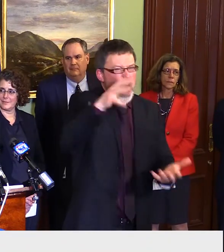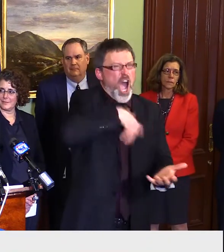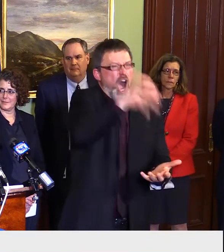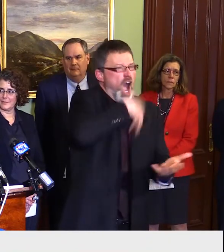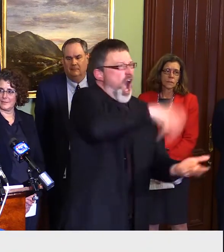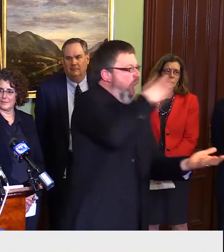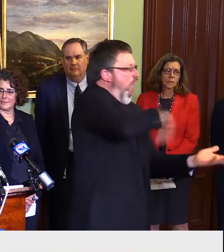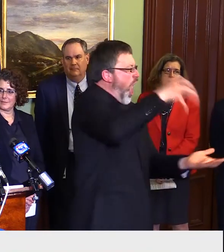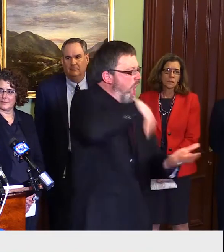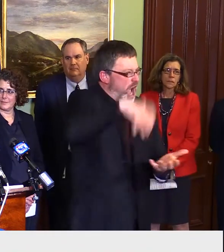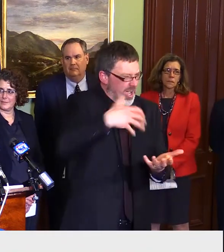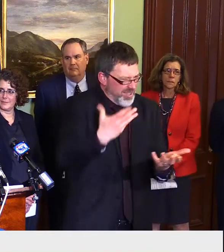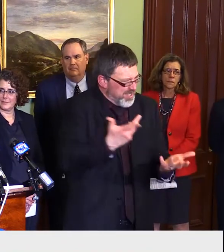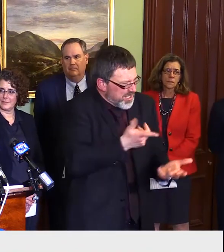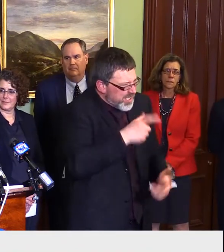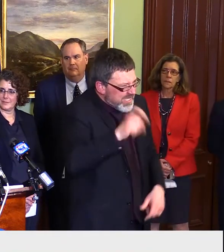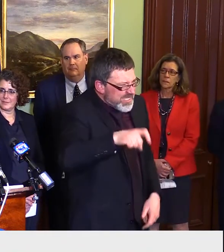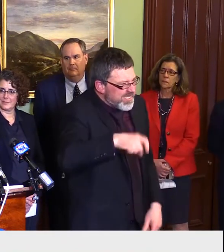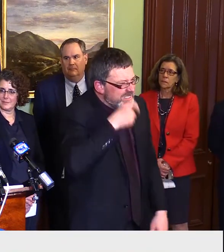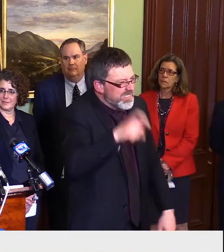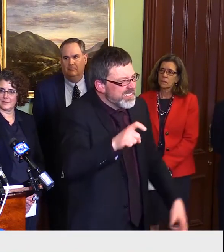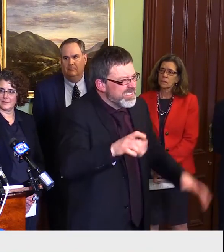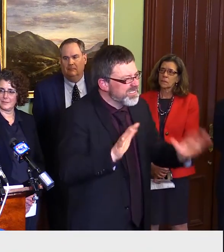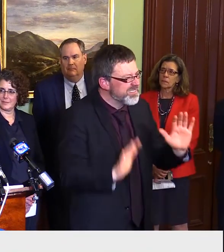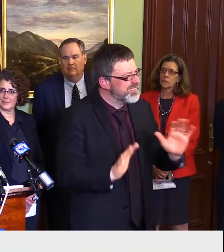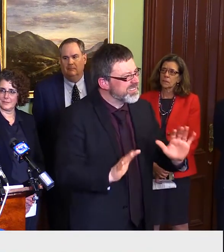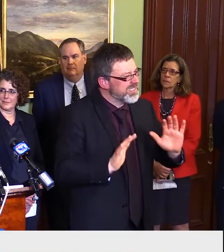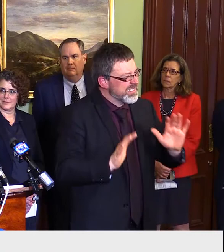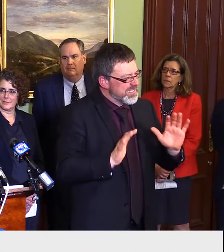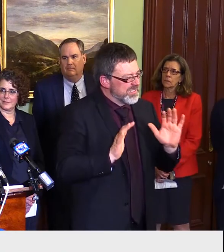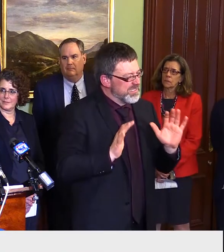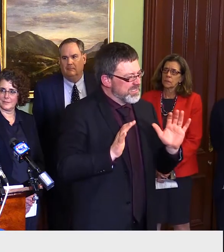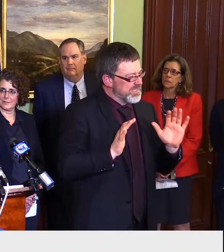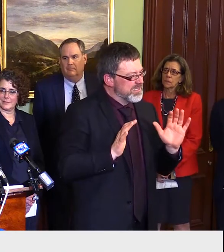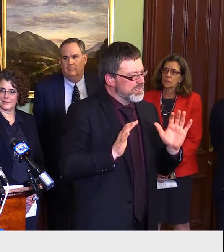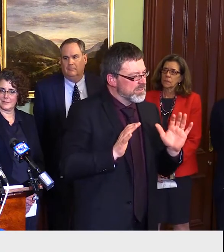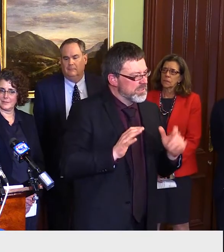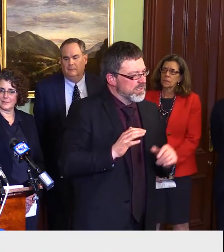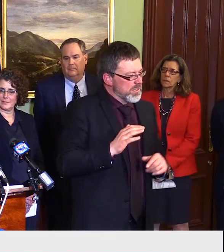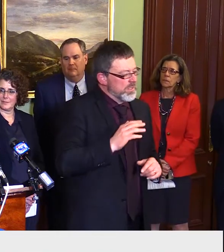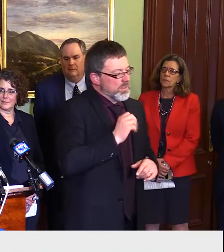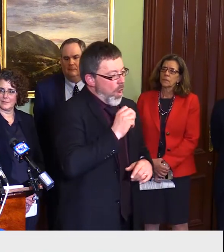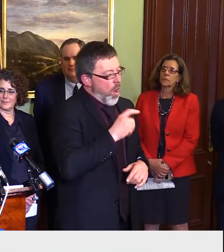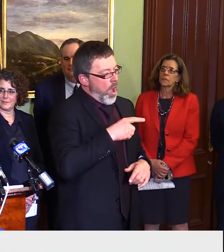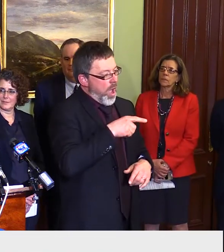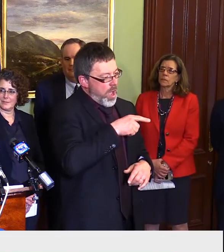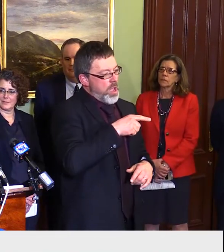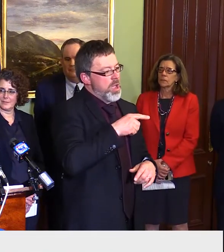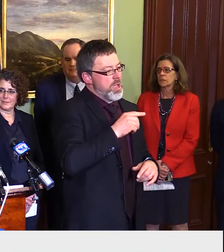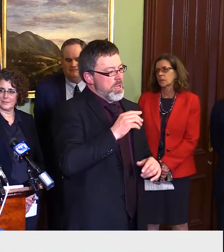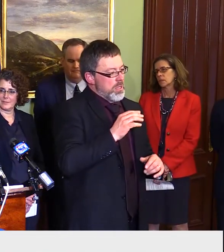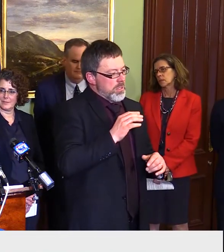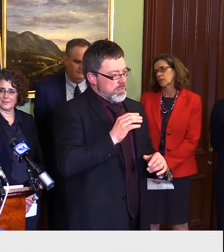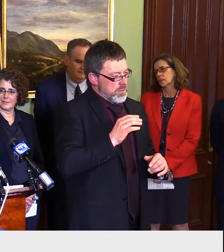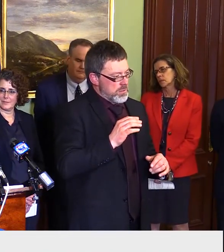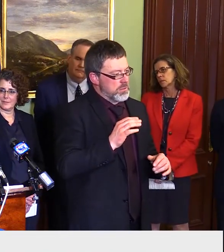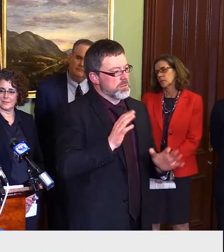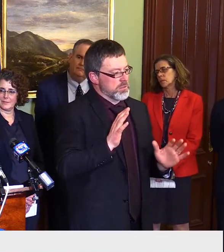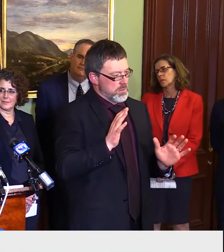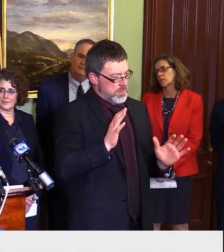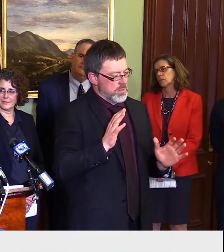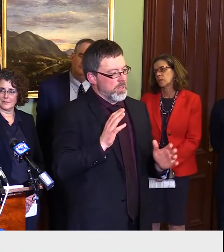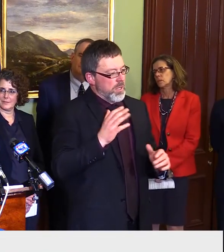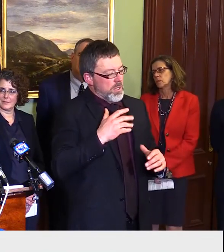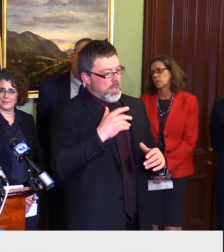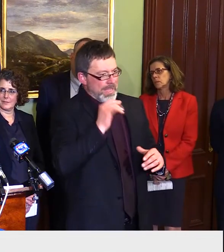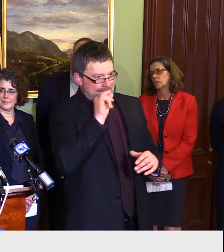your disposal at this point in time. We have a very compassionate state. And we come together and